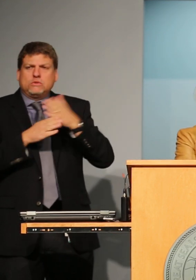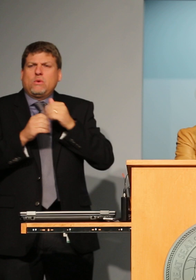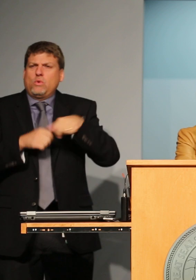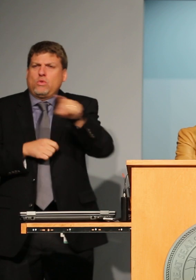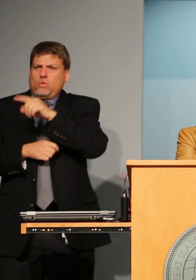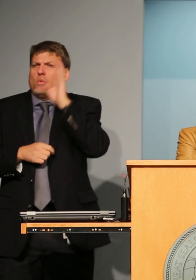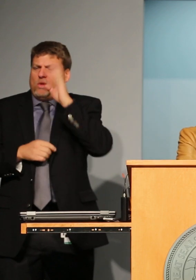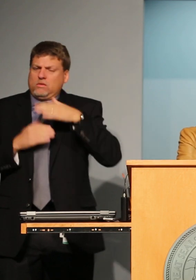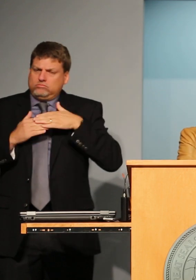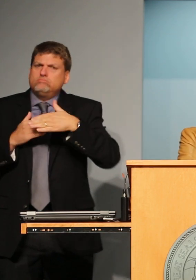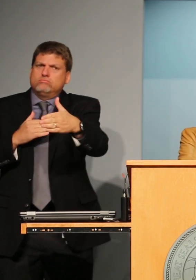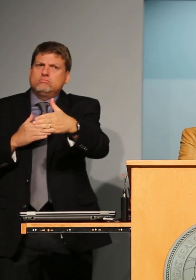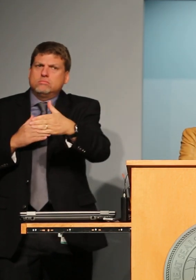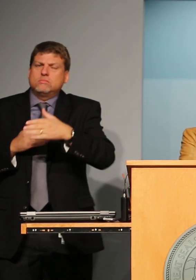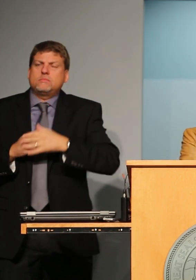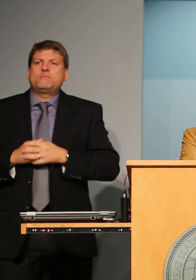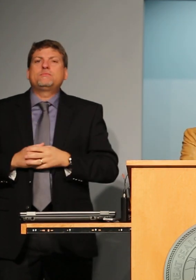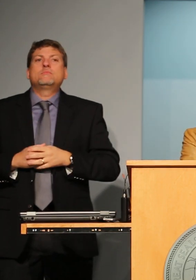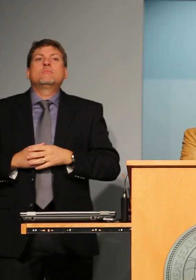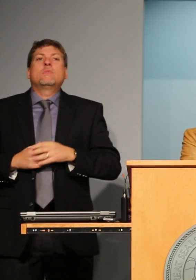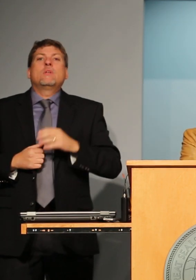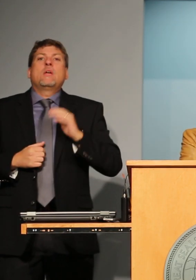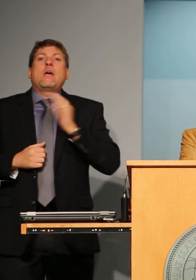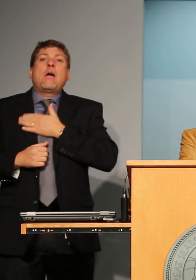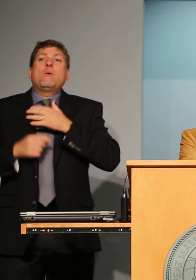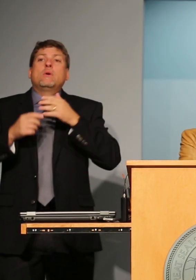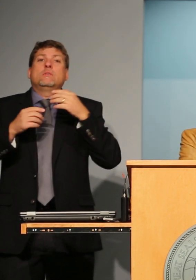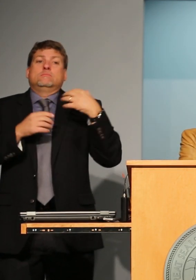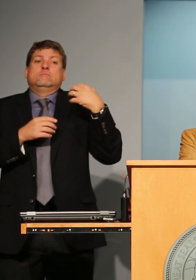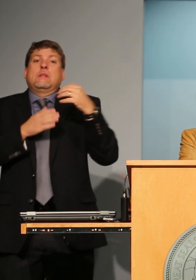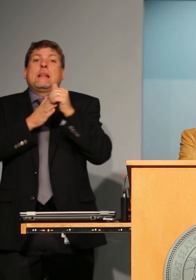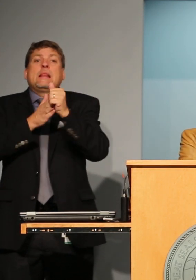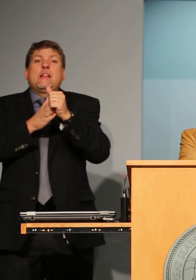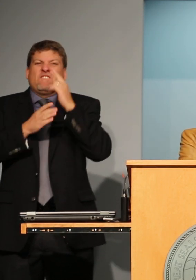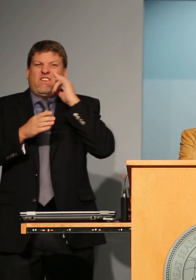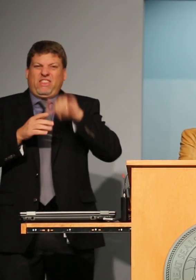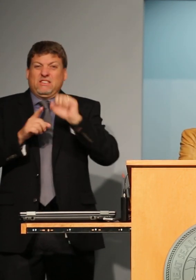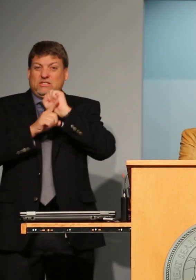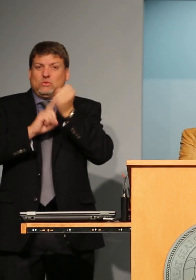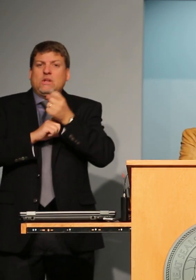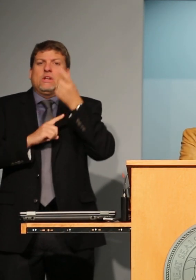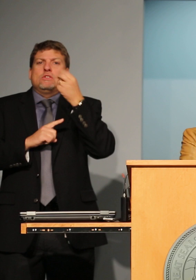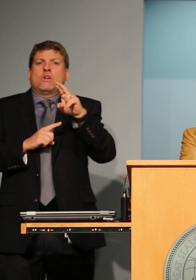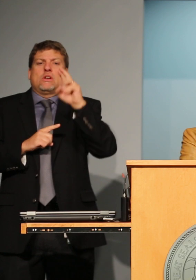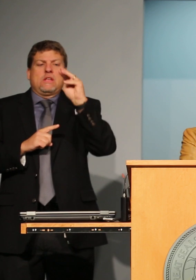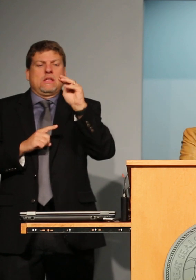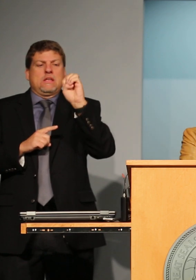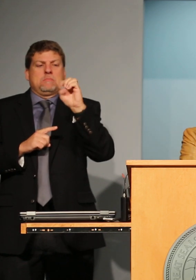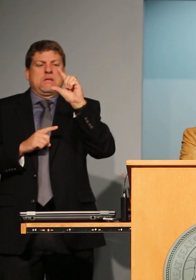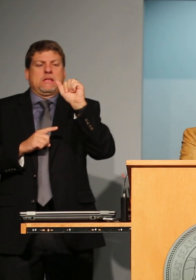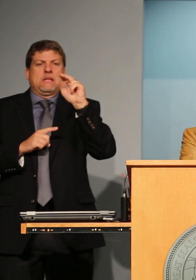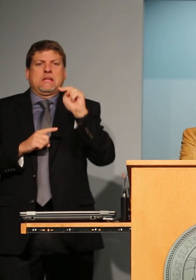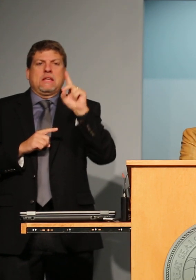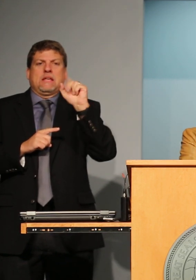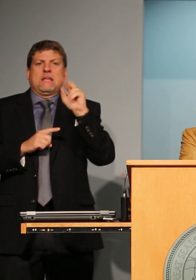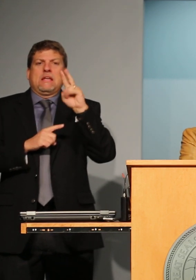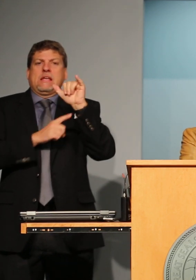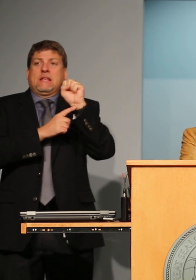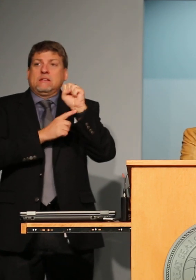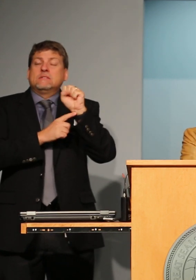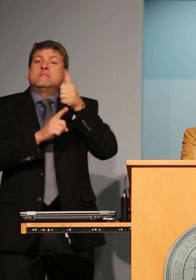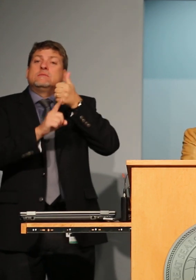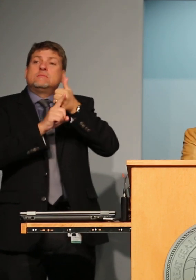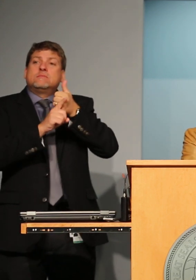Our preparations have been led by Dr. Megan Davis, our state epidemiologist and chief of the epidemiology section